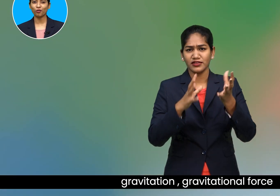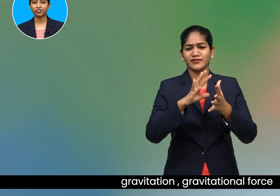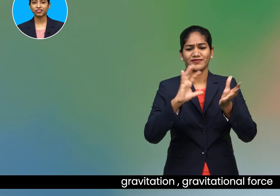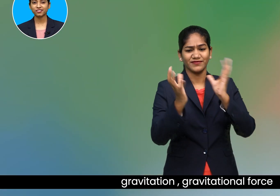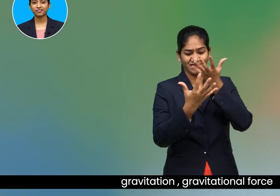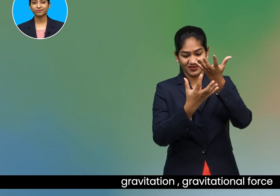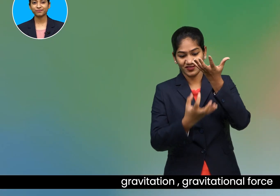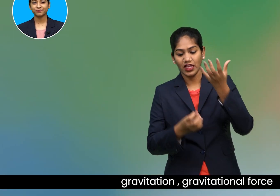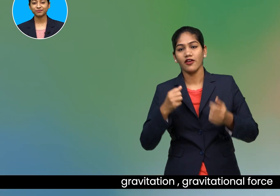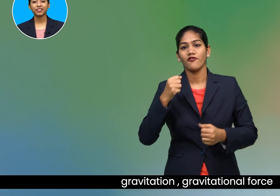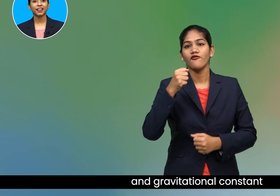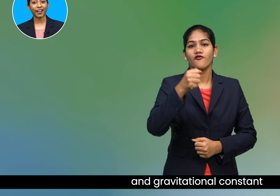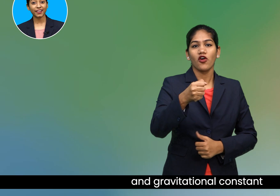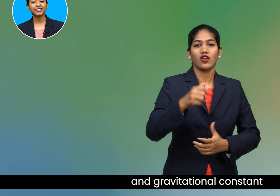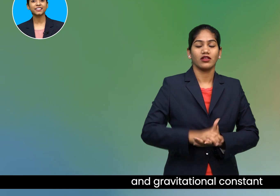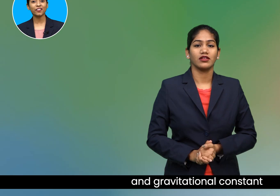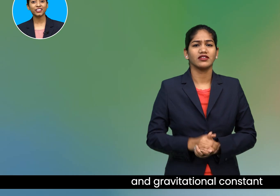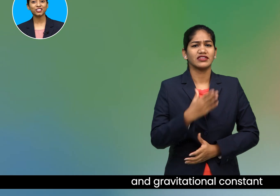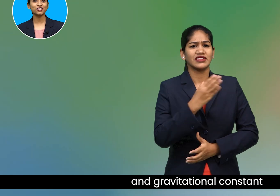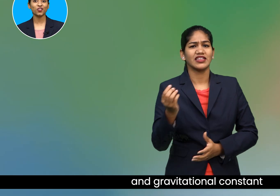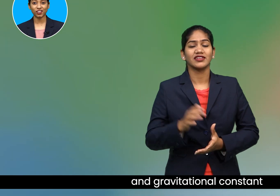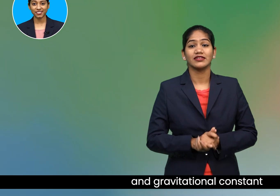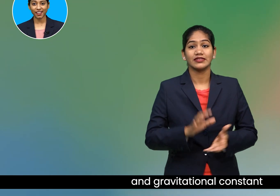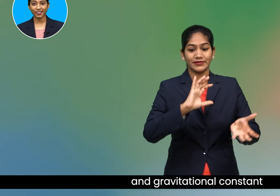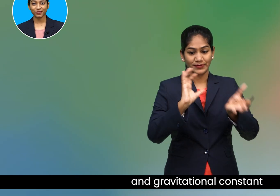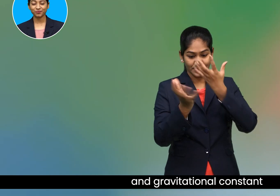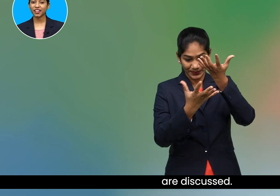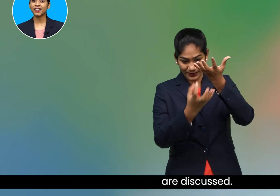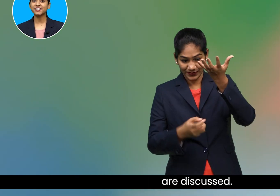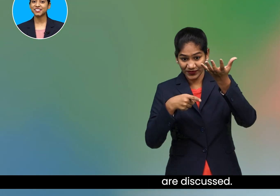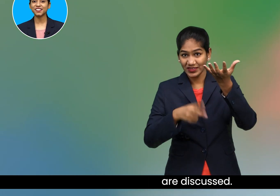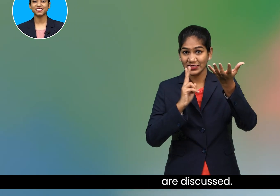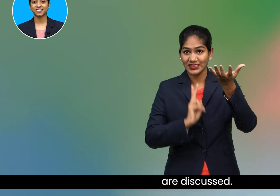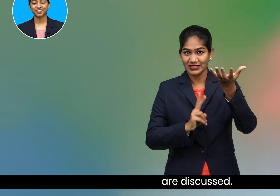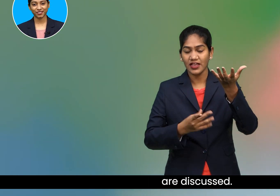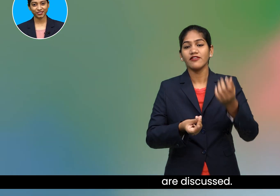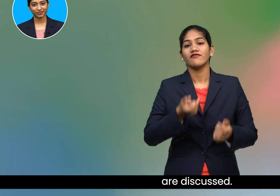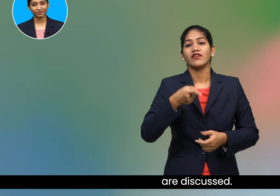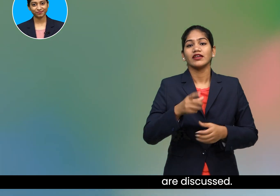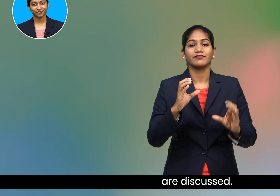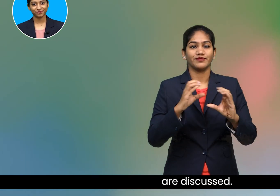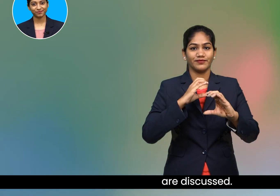gravitational force and gravitational constant are discussed.